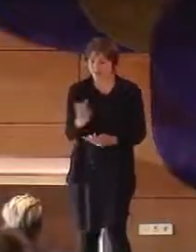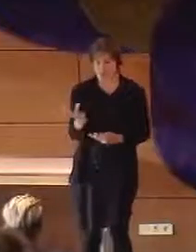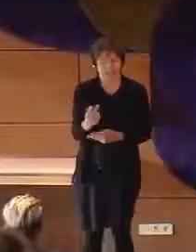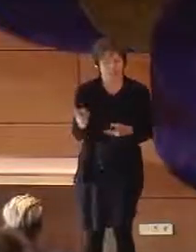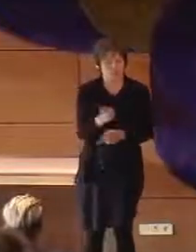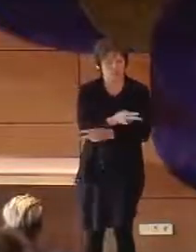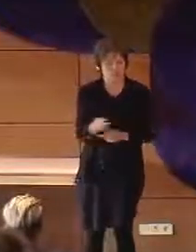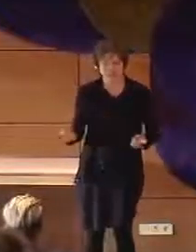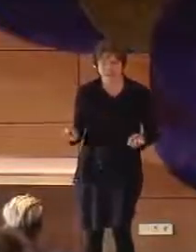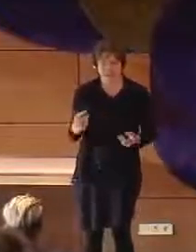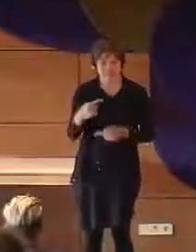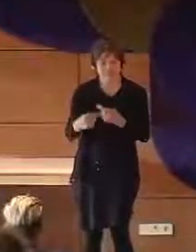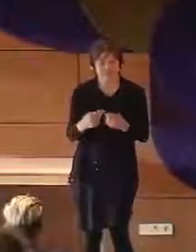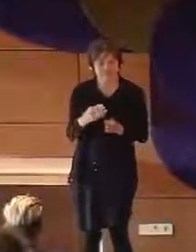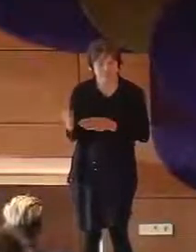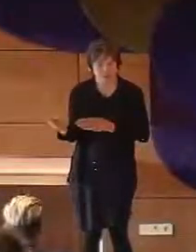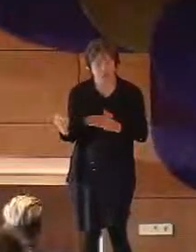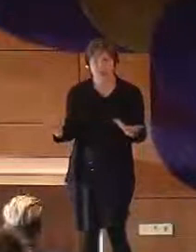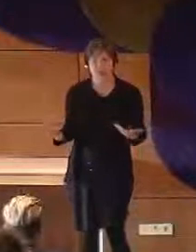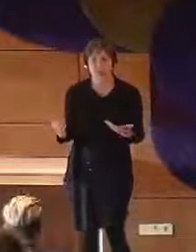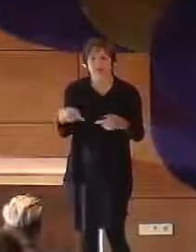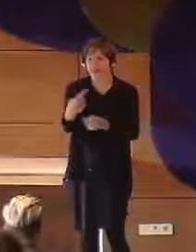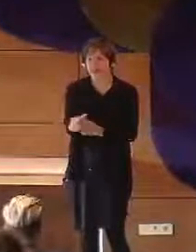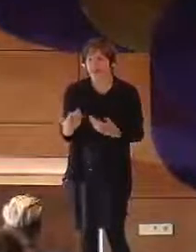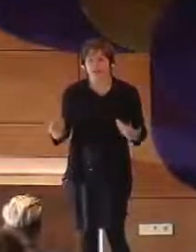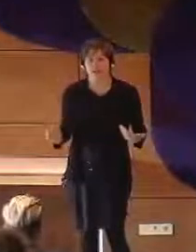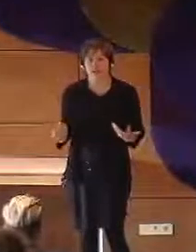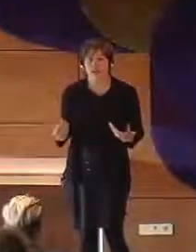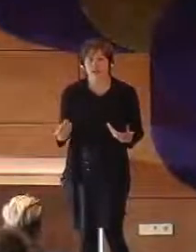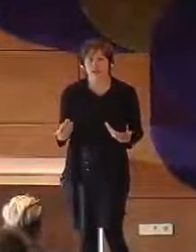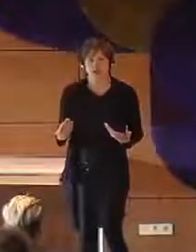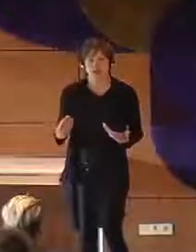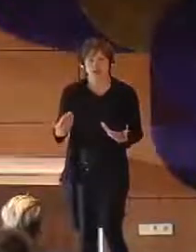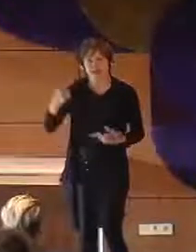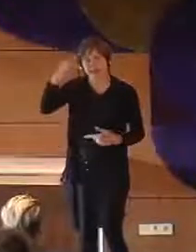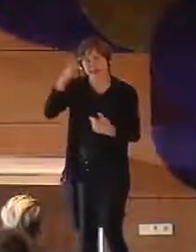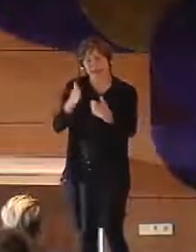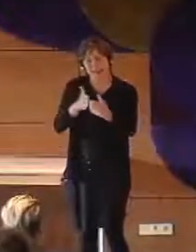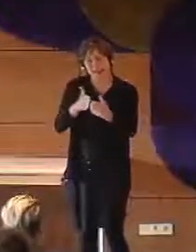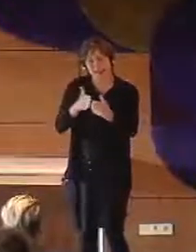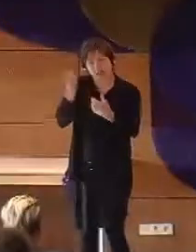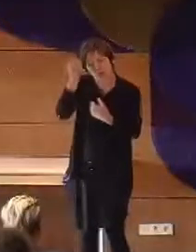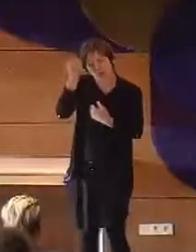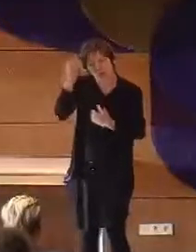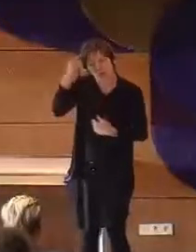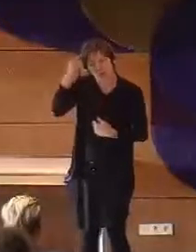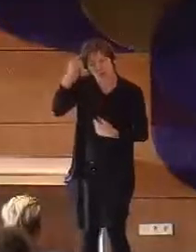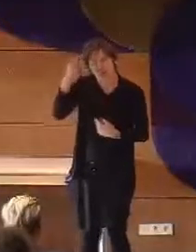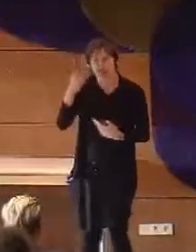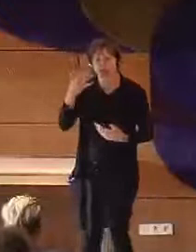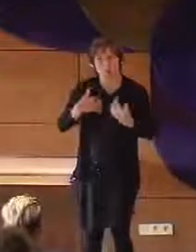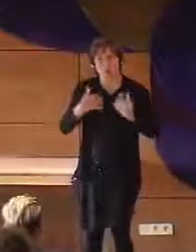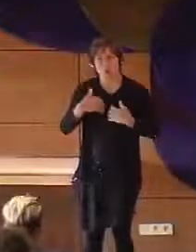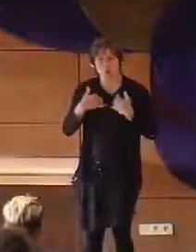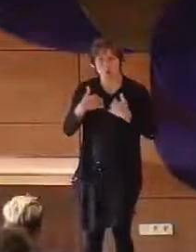the hormone levels coming out of the pituitary are high, and you can see that in other syndromes such as Down syndrome and